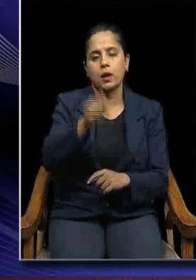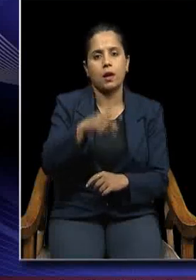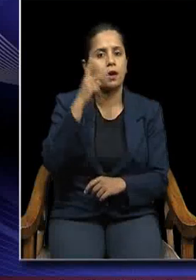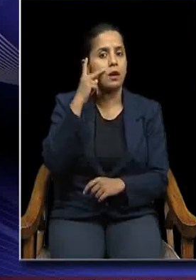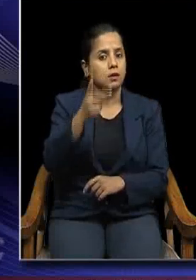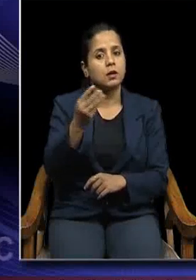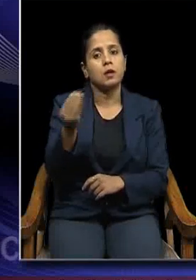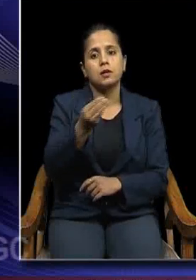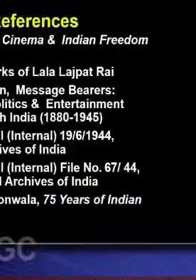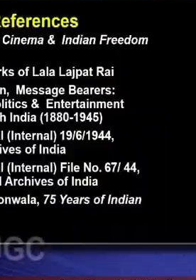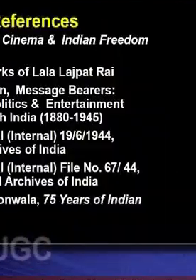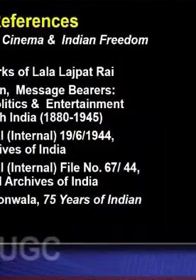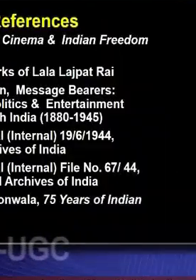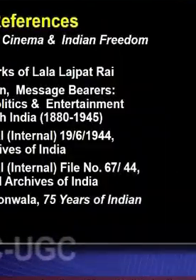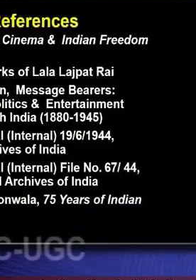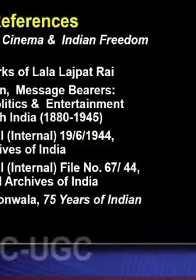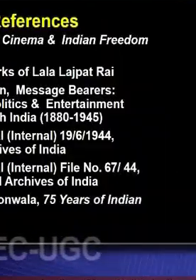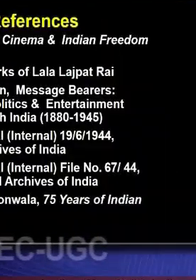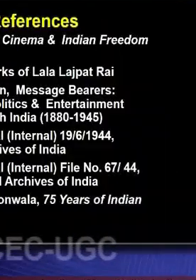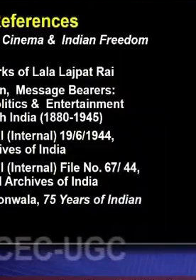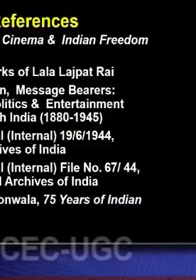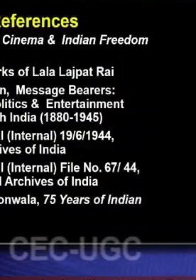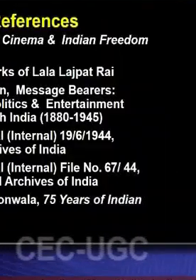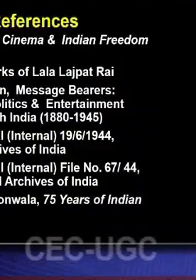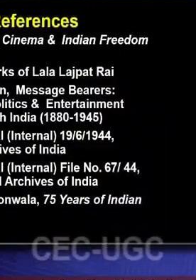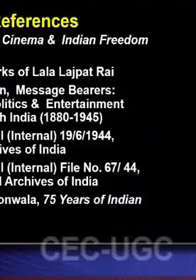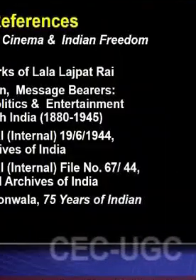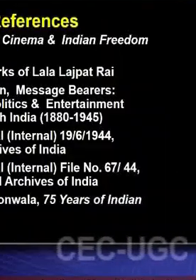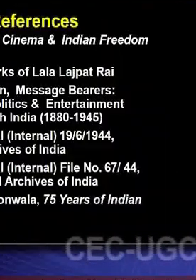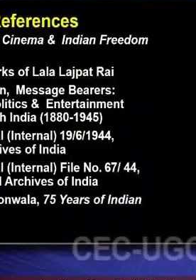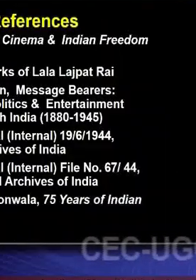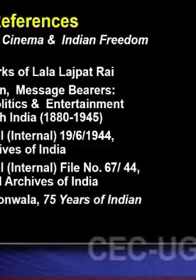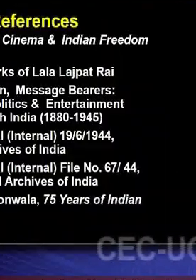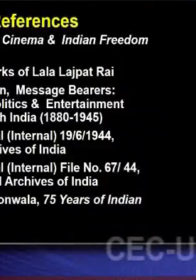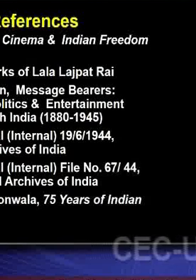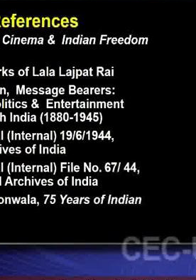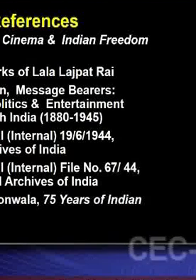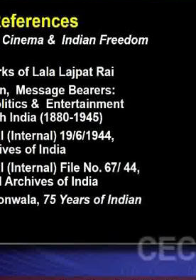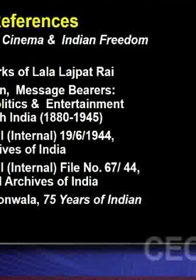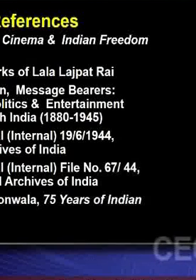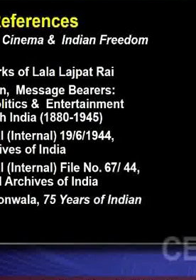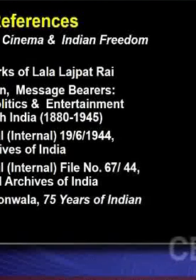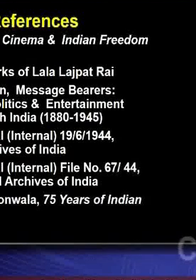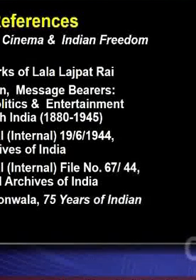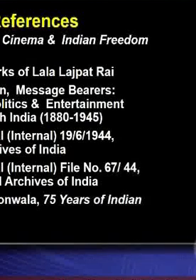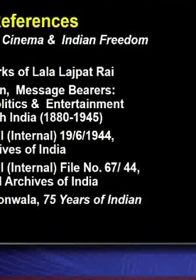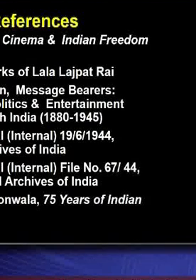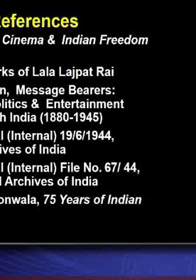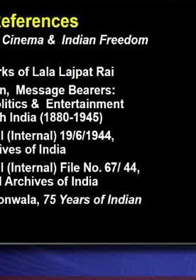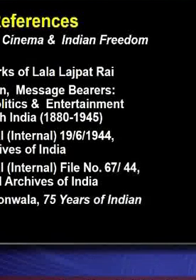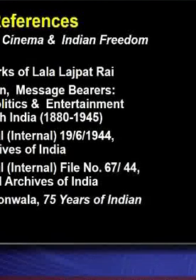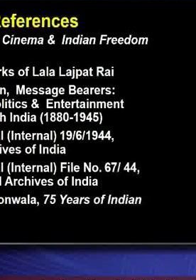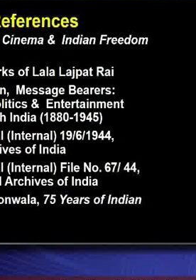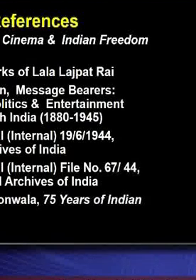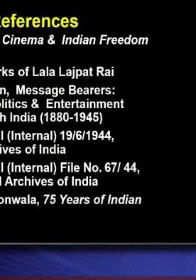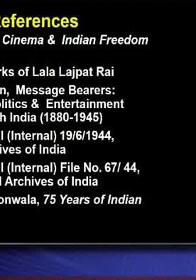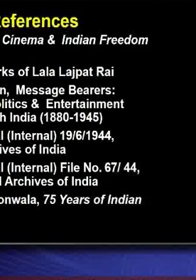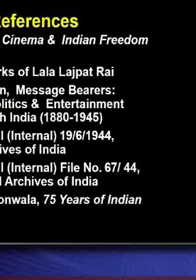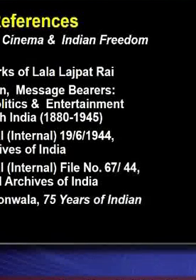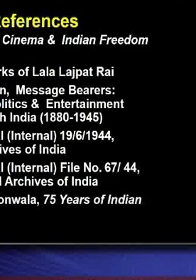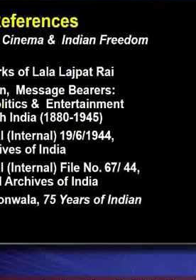the references: Gautam Kaul Cinema and the Indian Freedom Struggle, collected works of Lala Lajpat Rai, S.T.